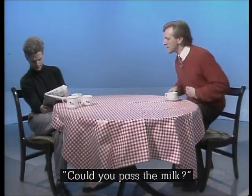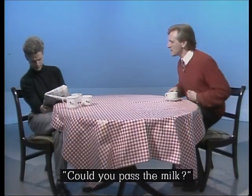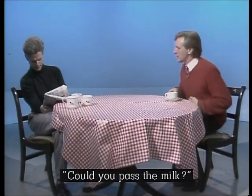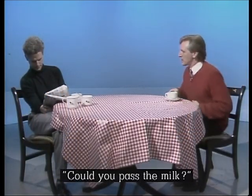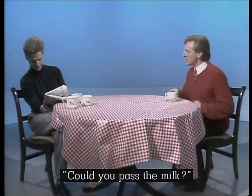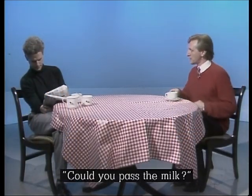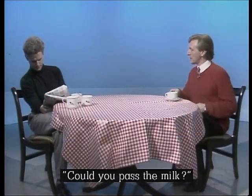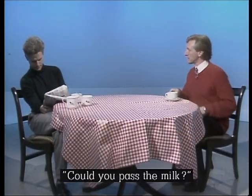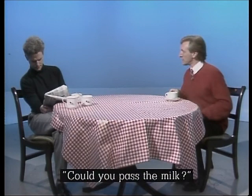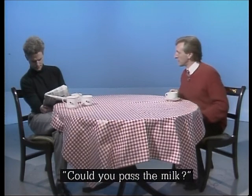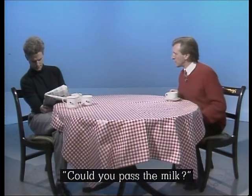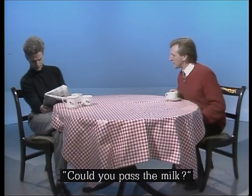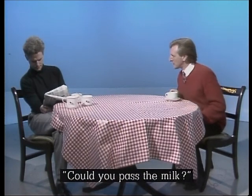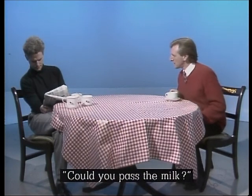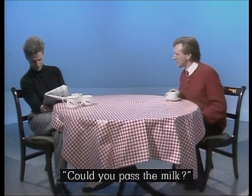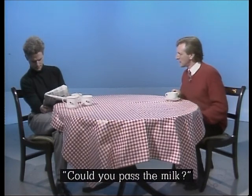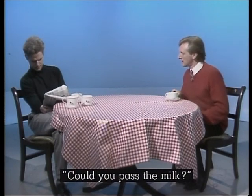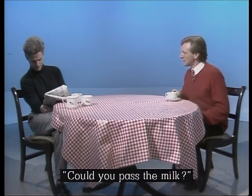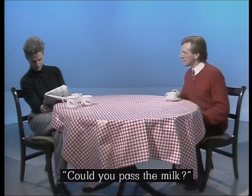Excuse me, could you pass the milk, please?